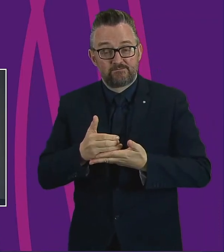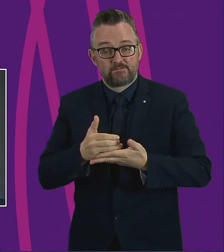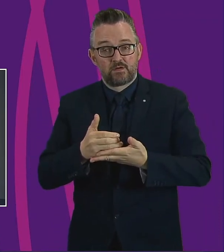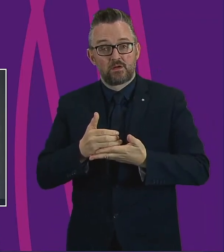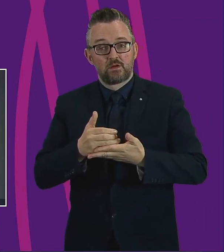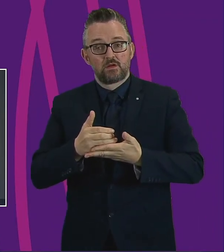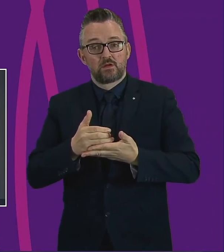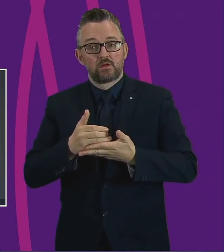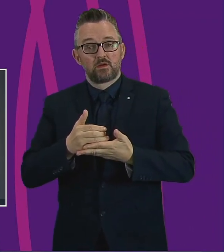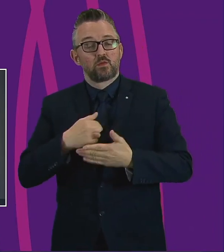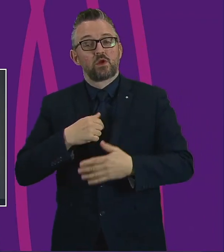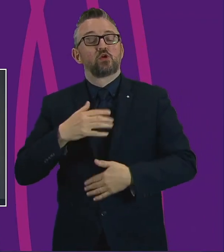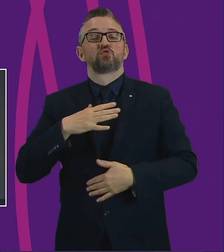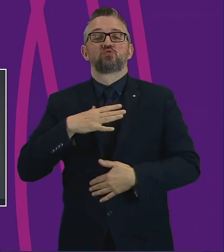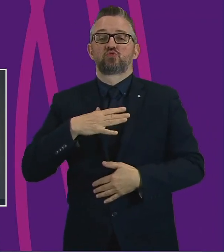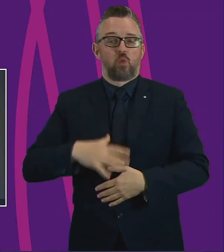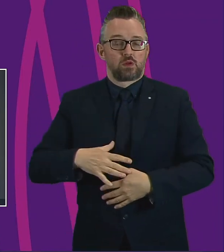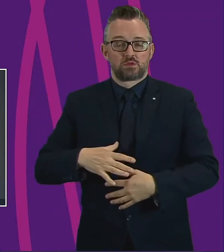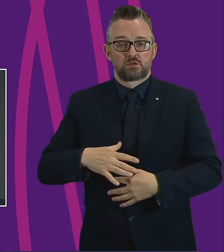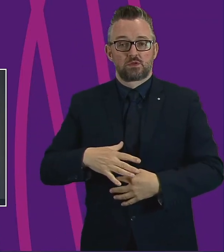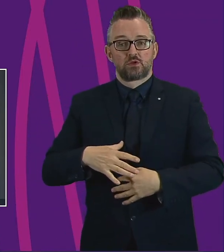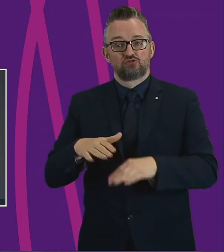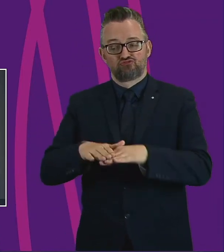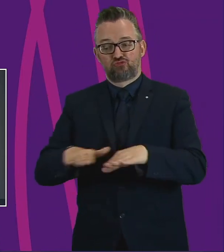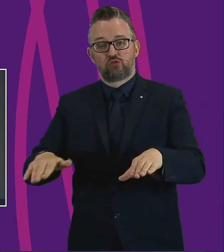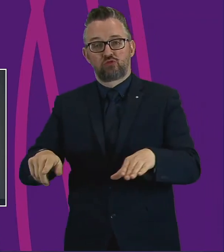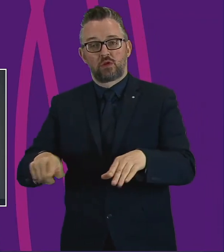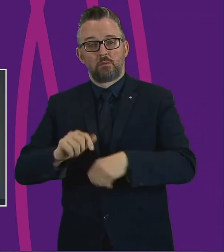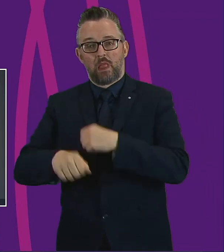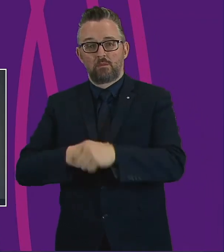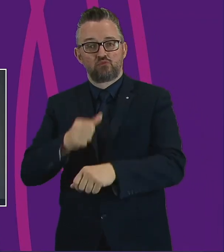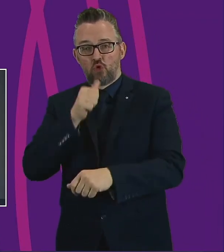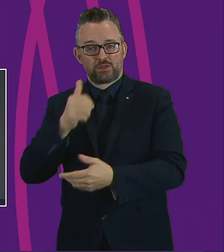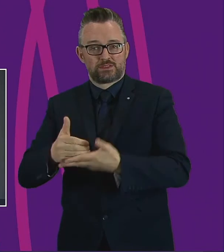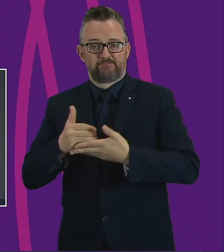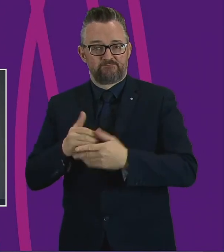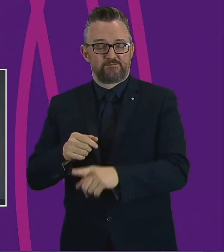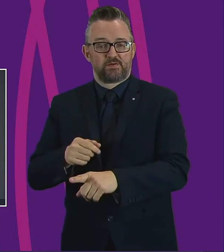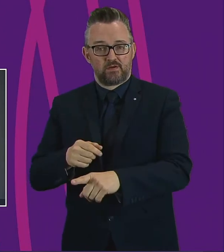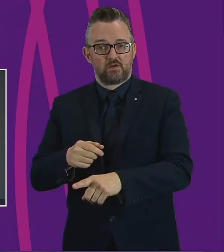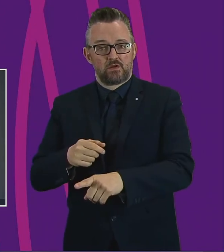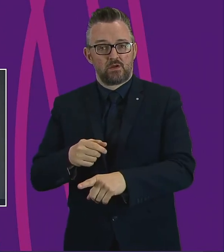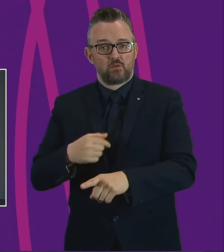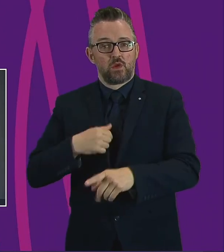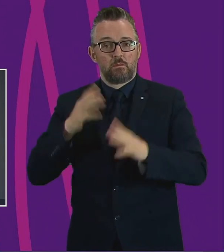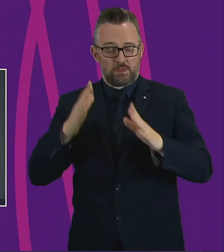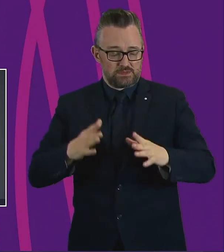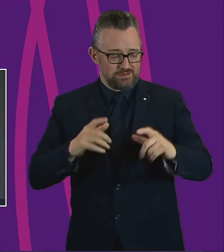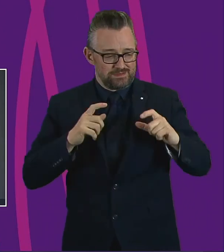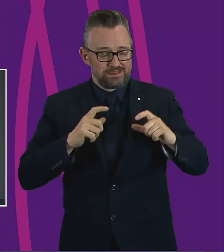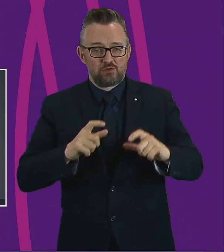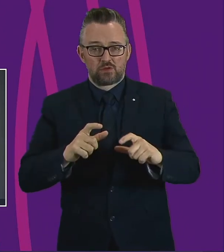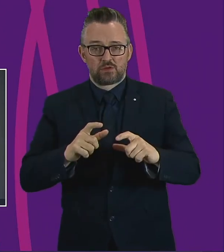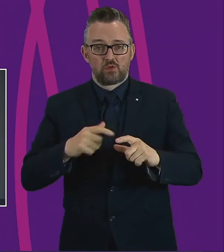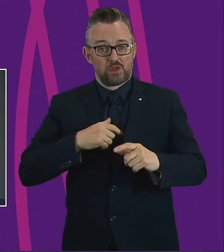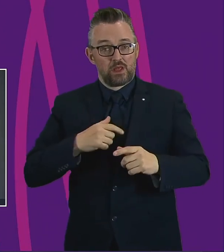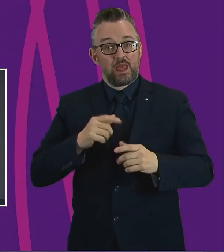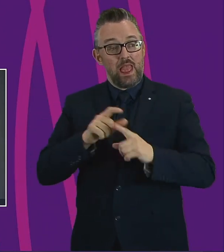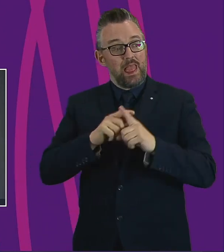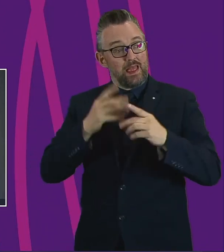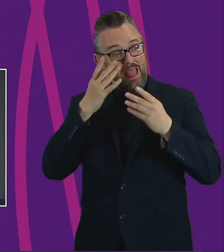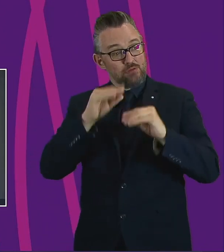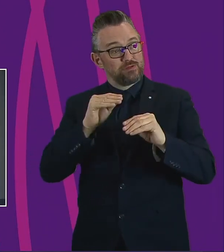nothing that jeopardises the safety of pupils or staff, and that we do everything to contribute as an education